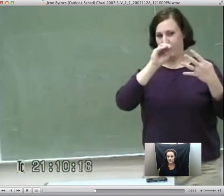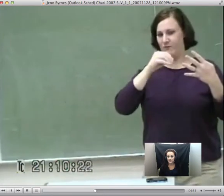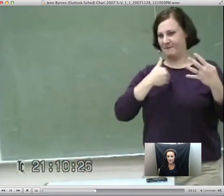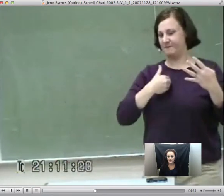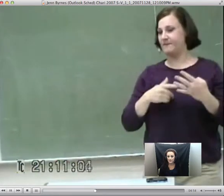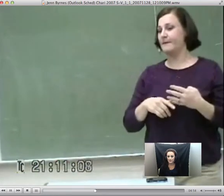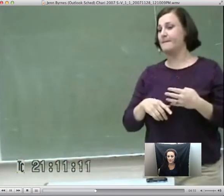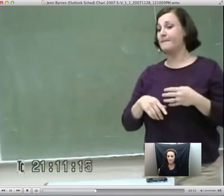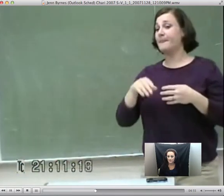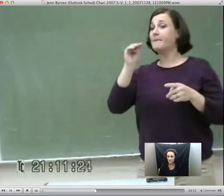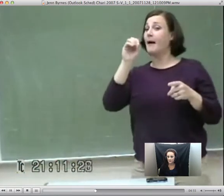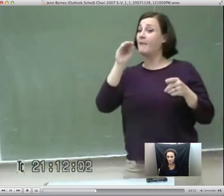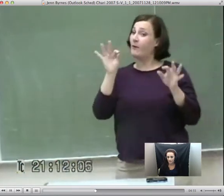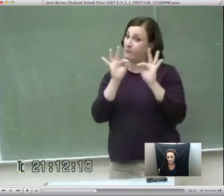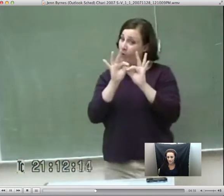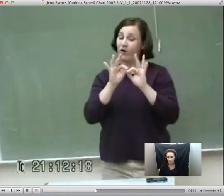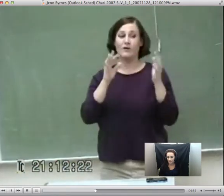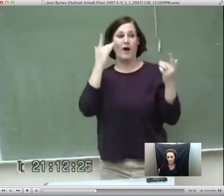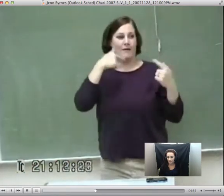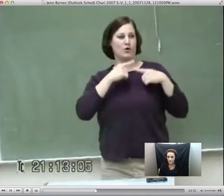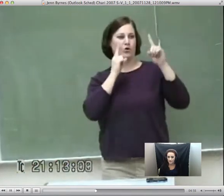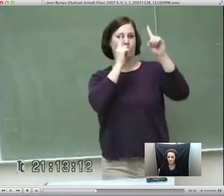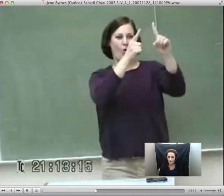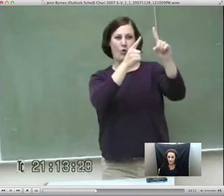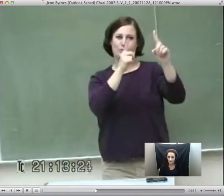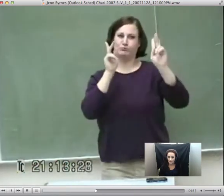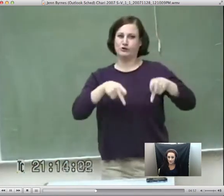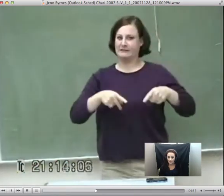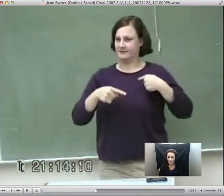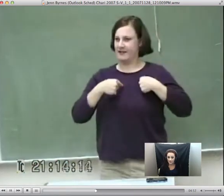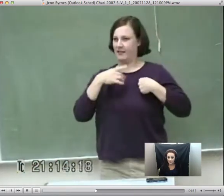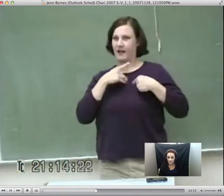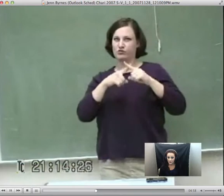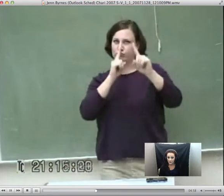want to talk about memo. Memo is really important because if you go to,